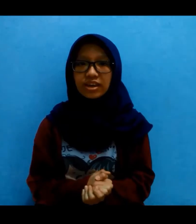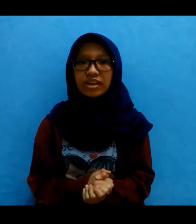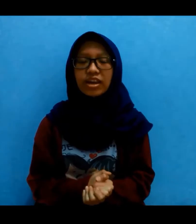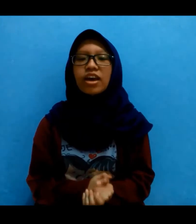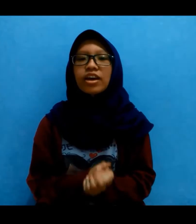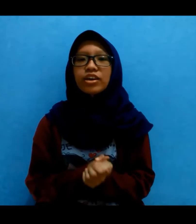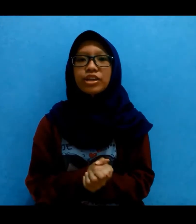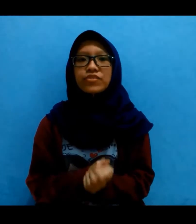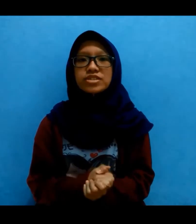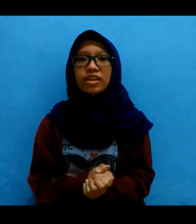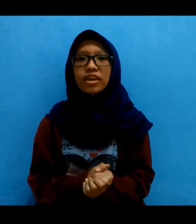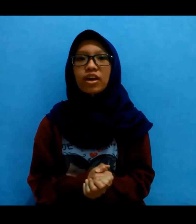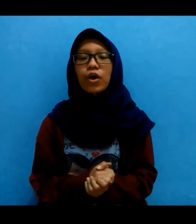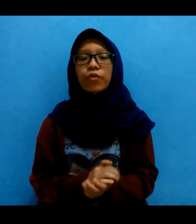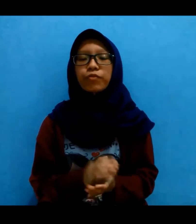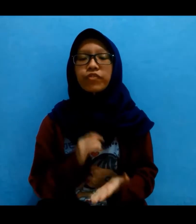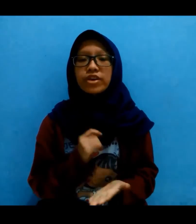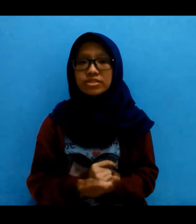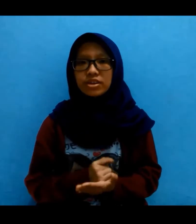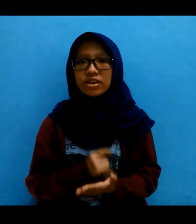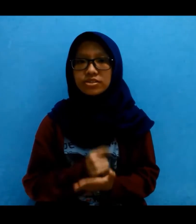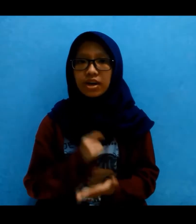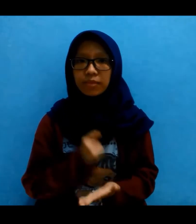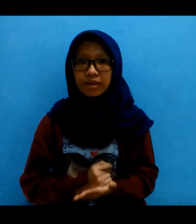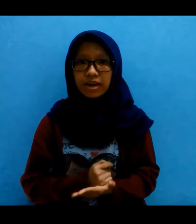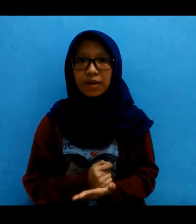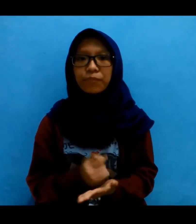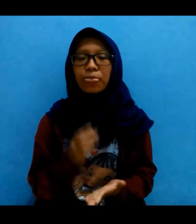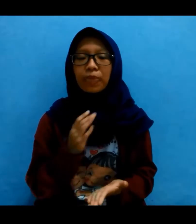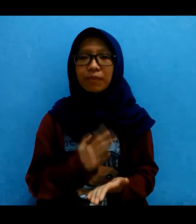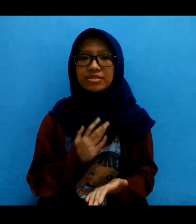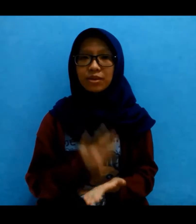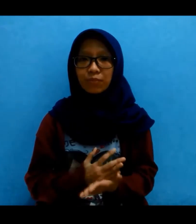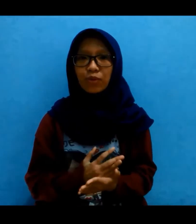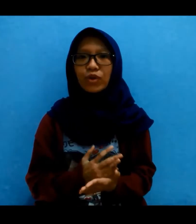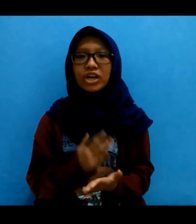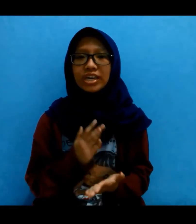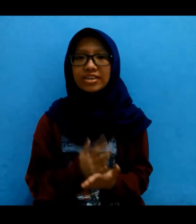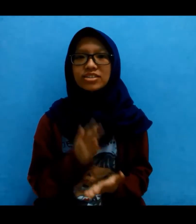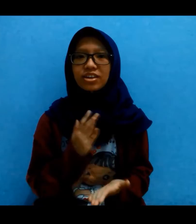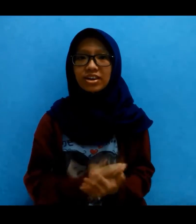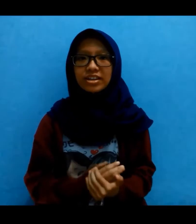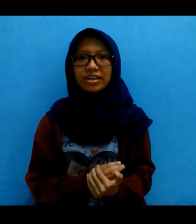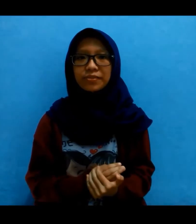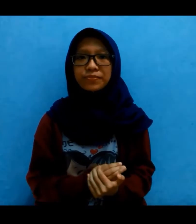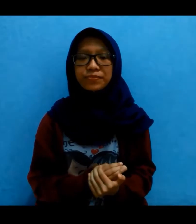Education, University of Professor Dr. Hamka, Pasar Rebo, East Jakarta.